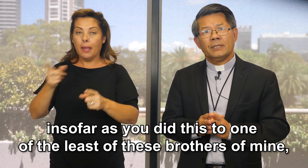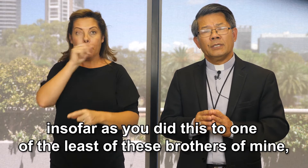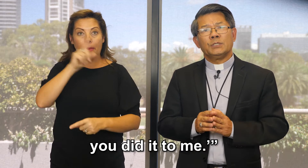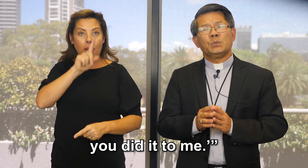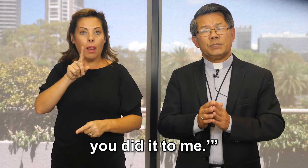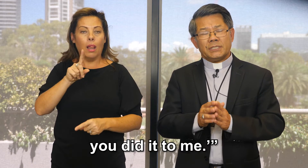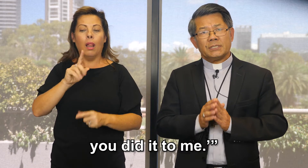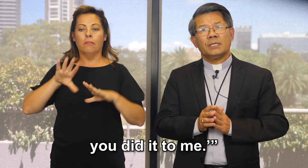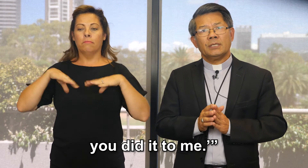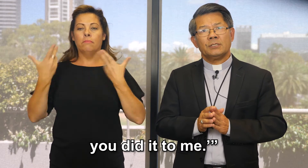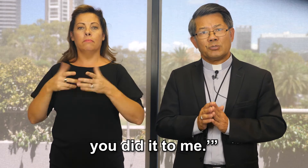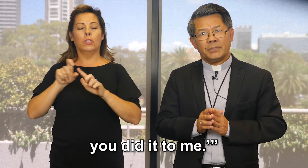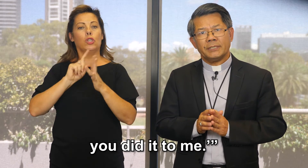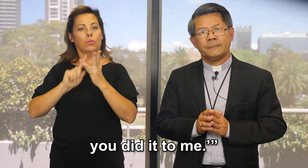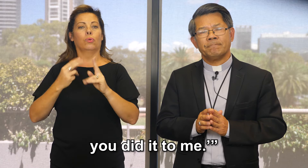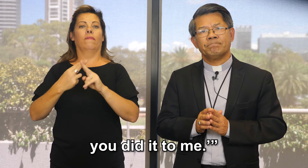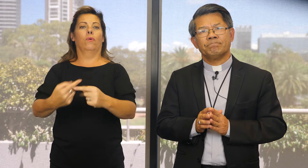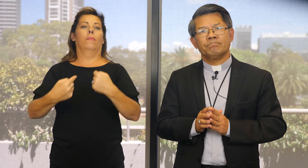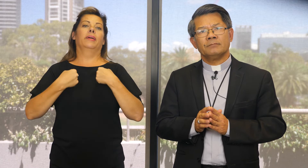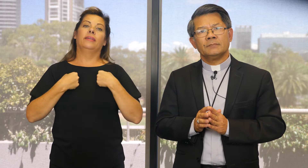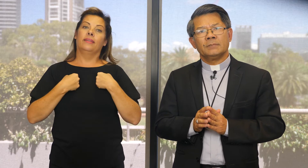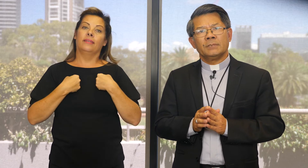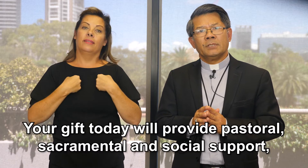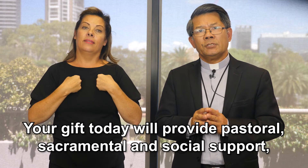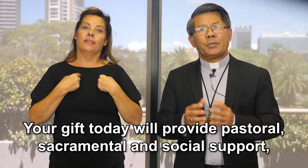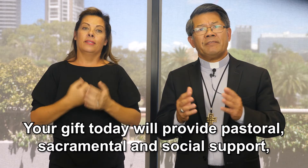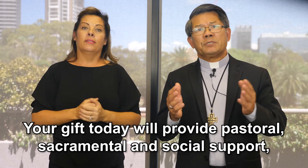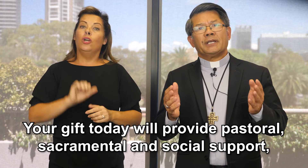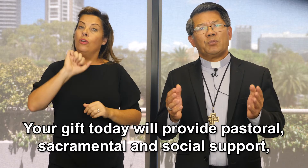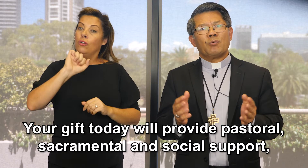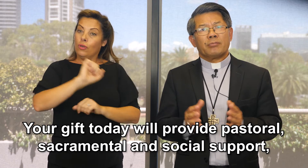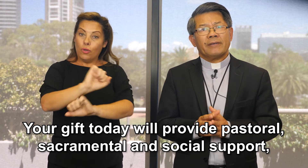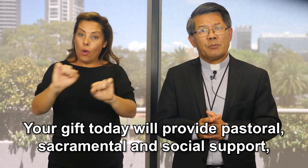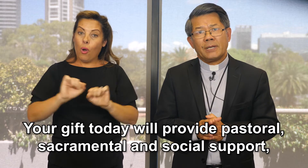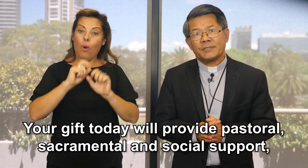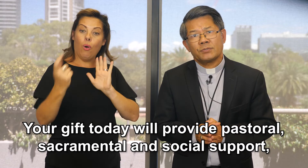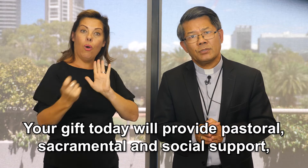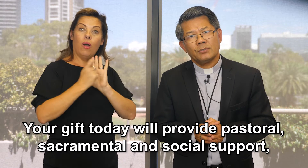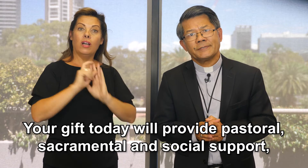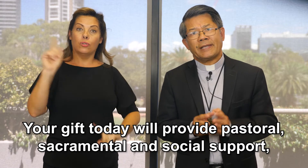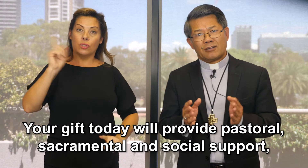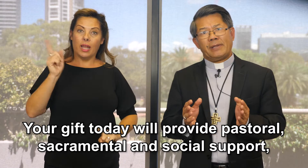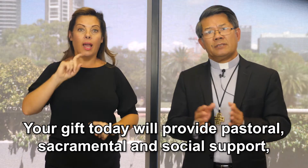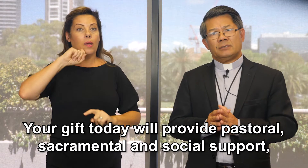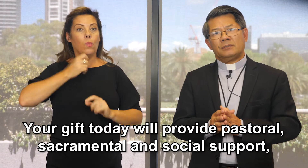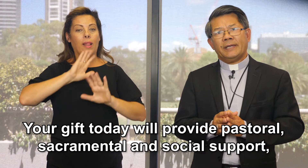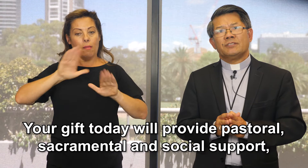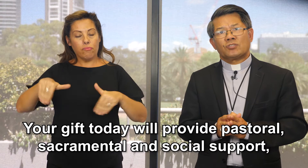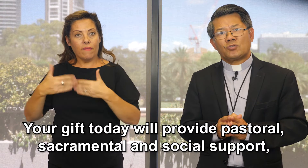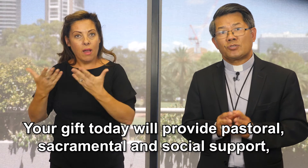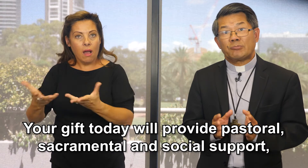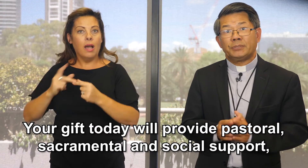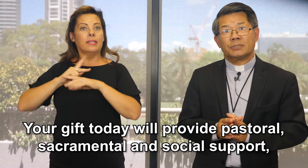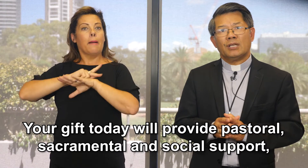mine, you did it to me.'" Your gift today will provide pastoral, sacramental,